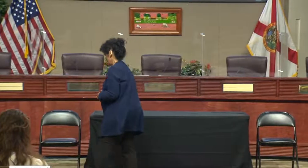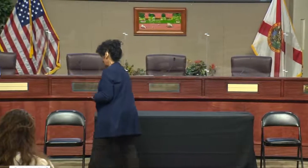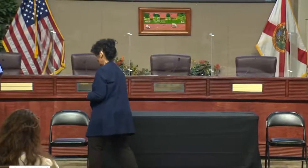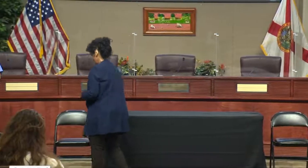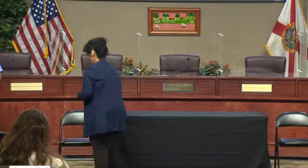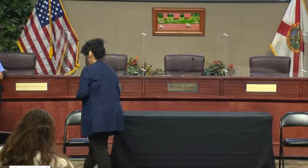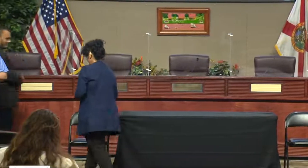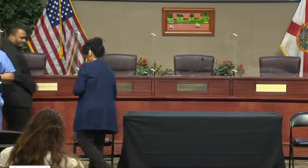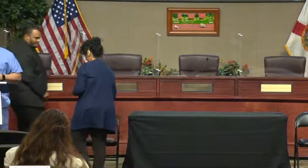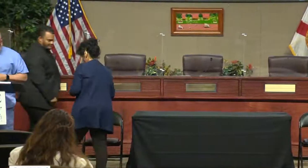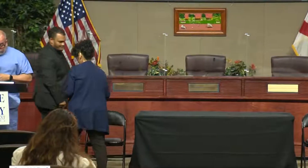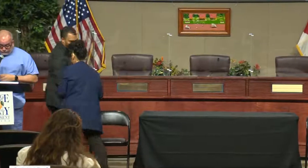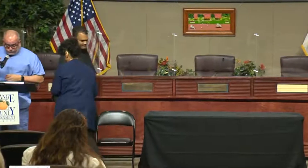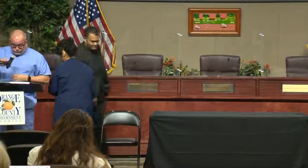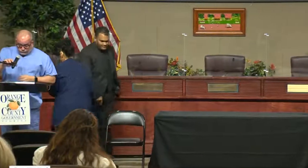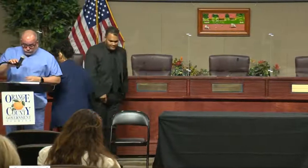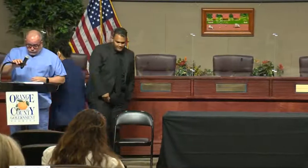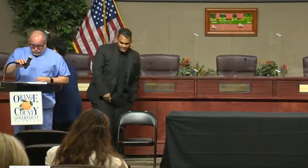Good afternoon.